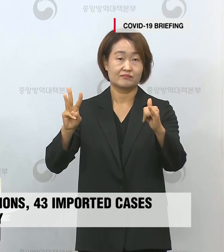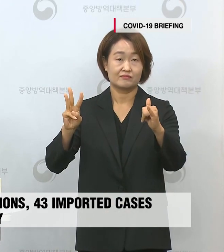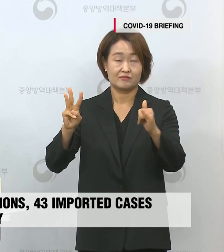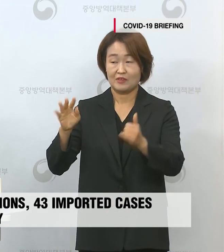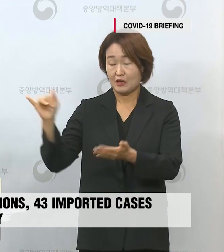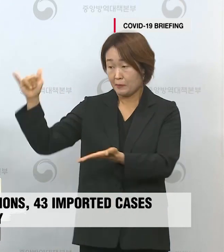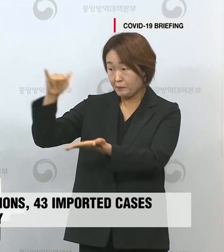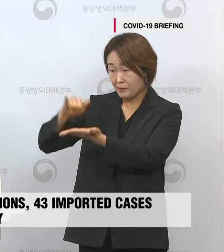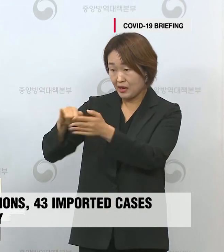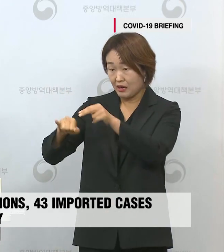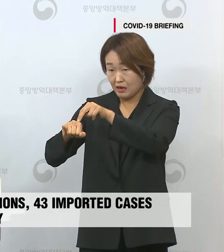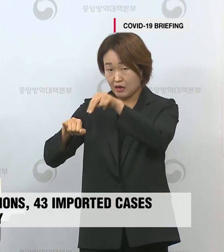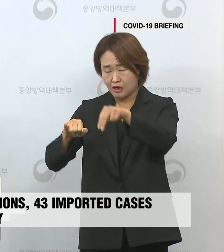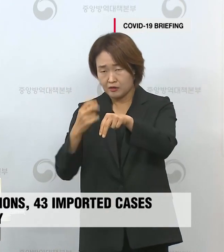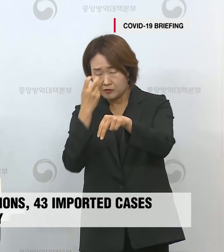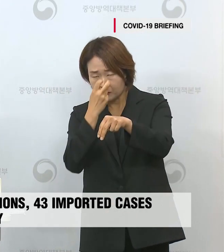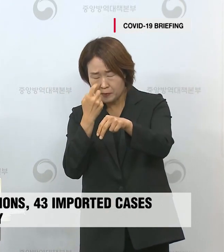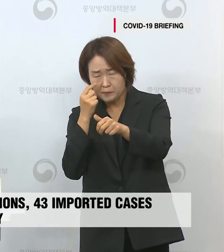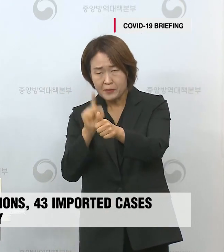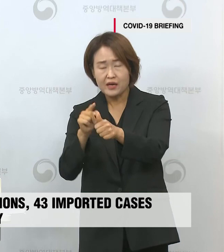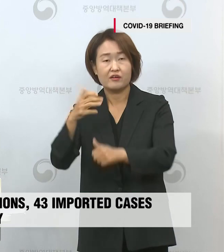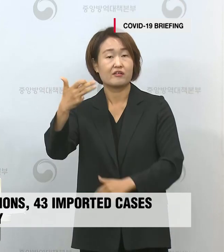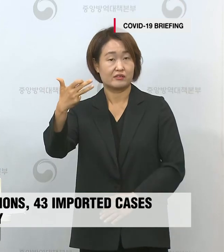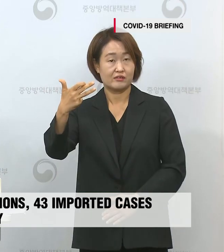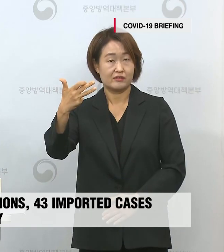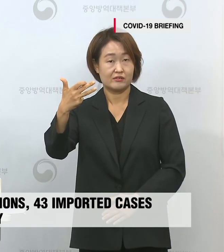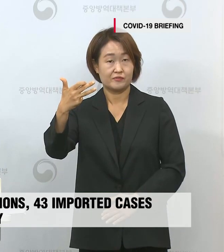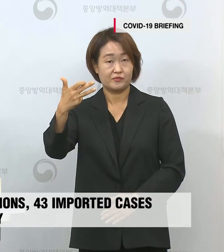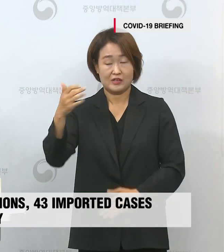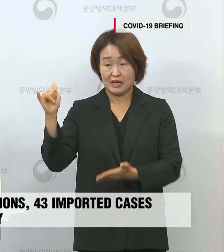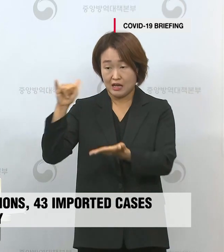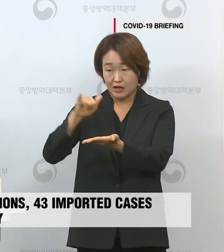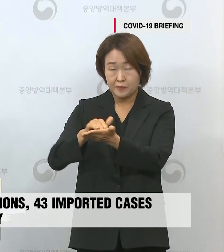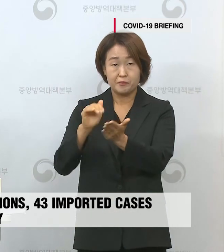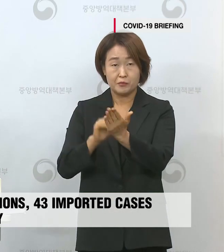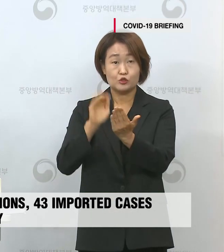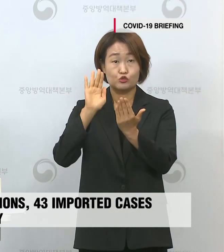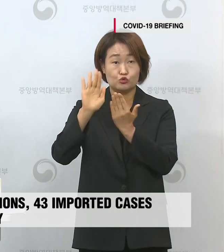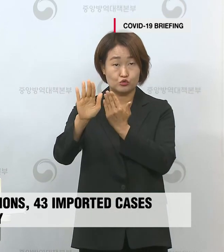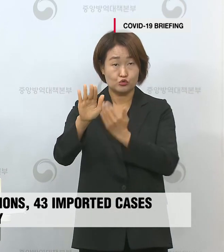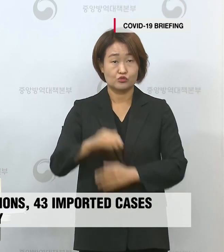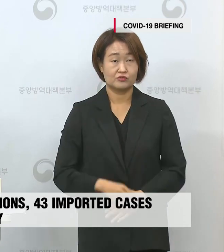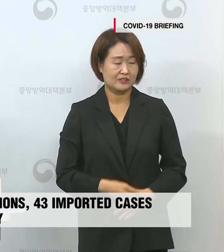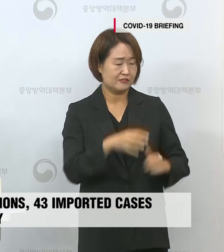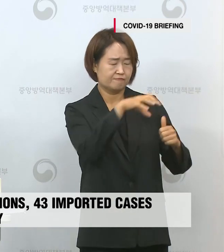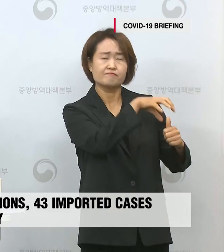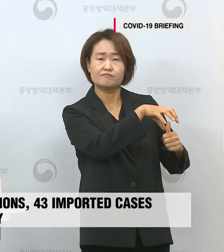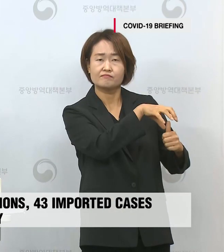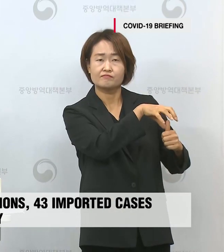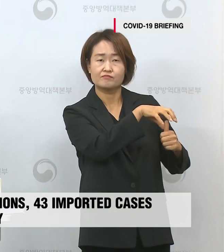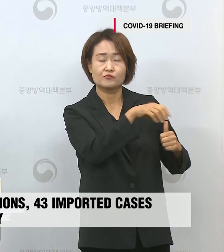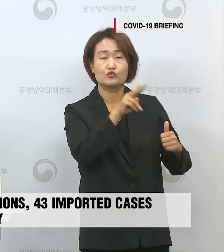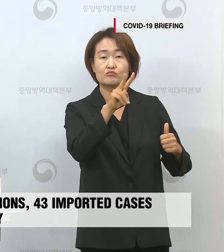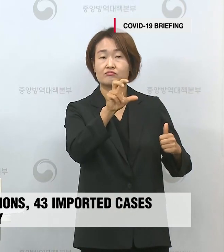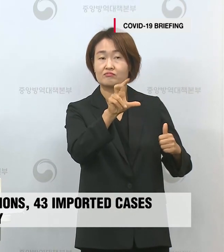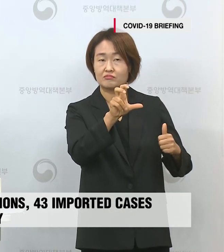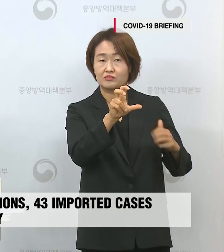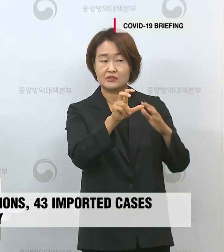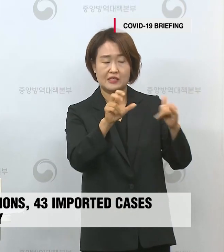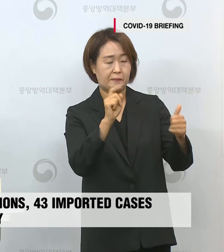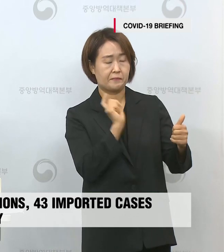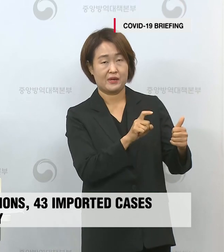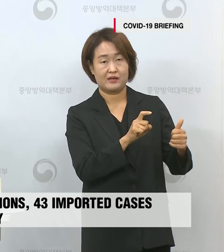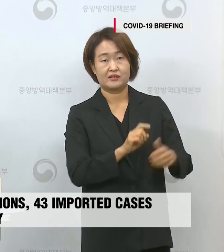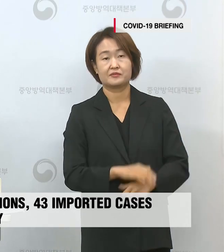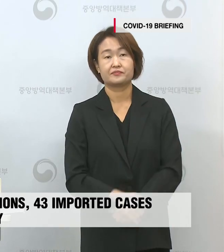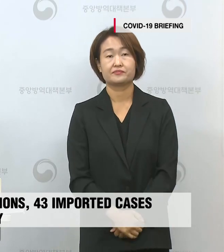have 43 new imported cases. 18 people have been reported at the point of entry, and 25 of